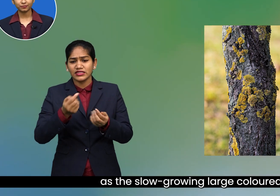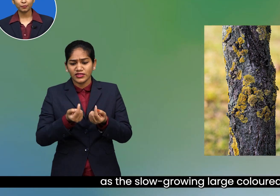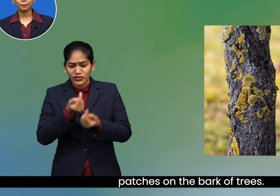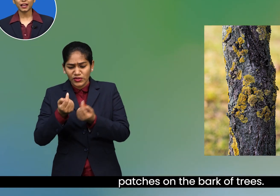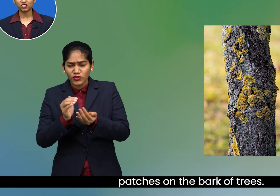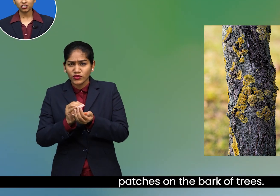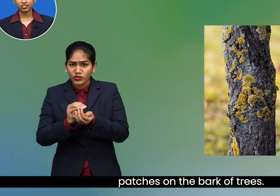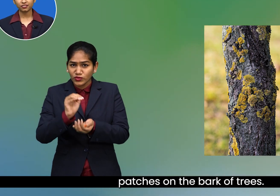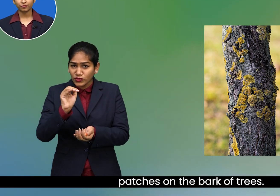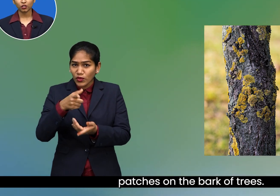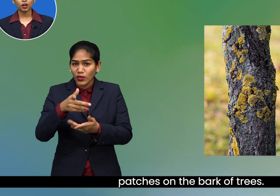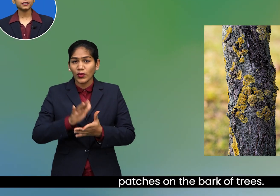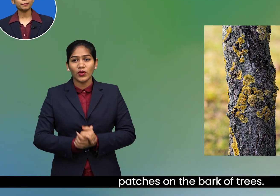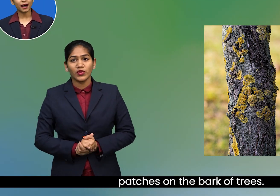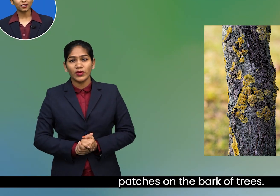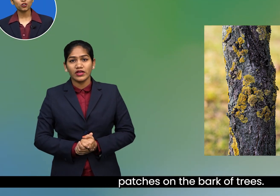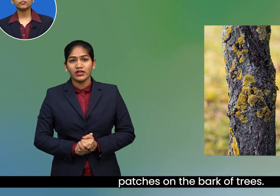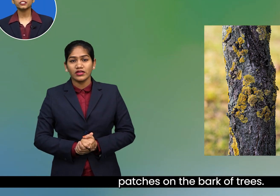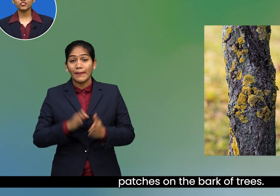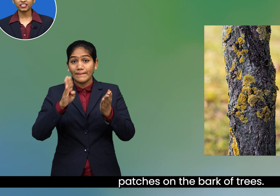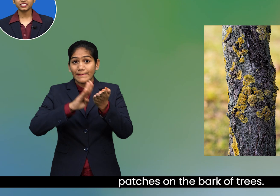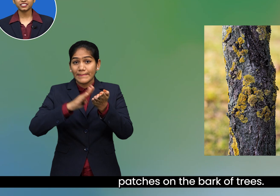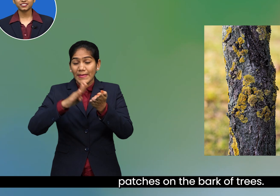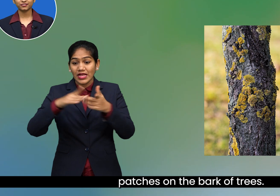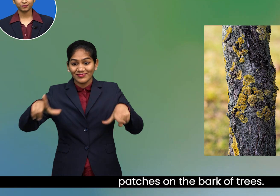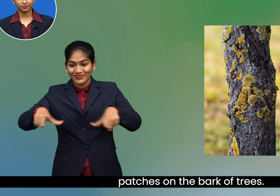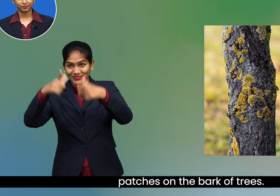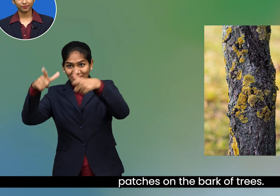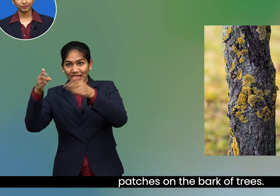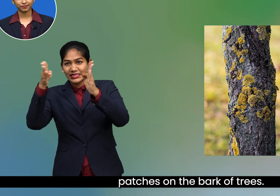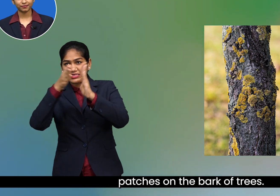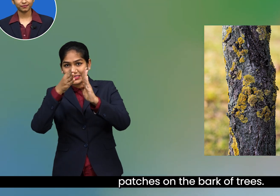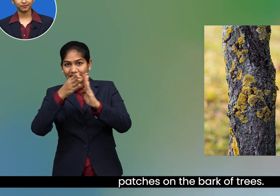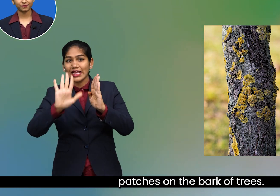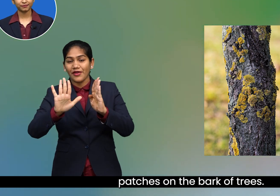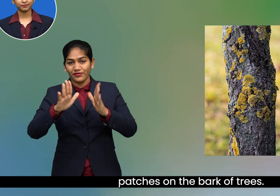colored patches on the bark of the trees.